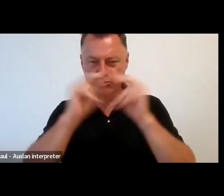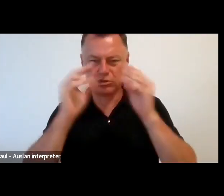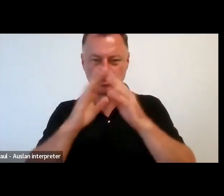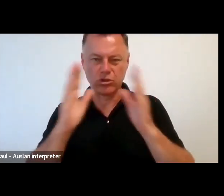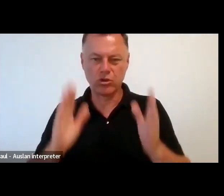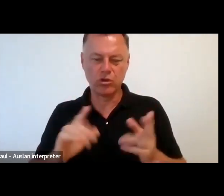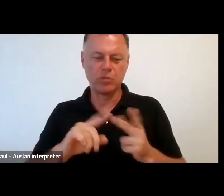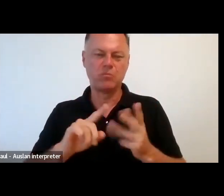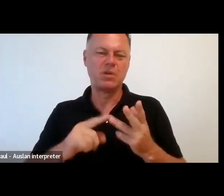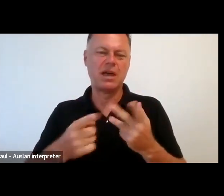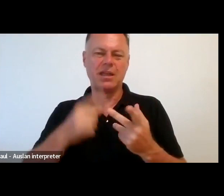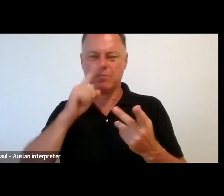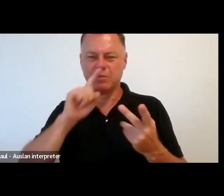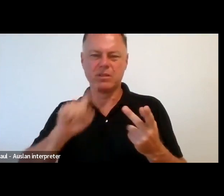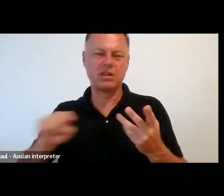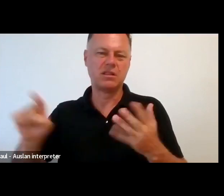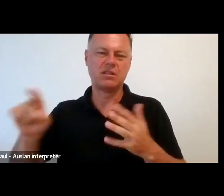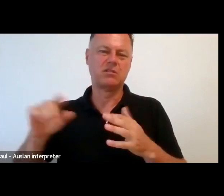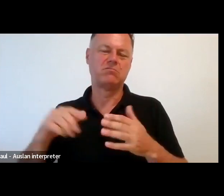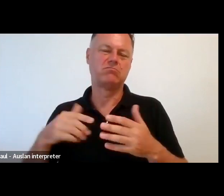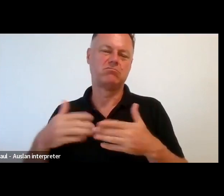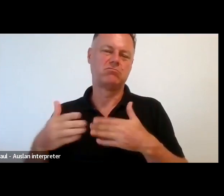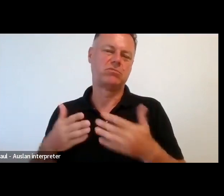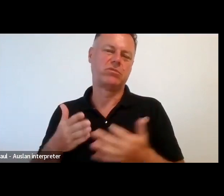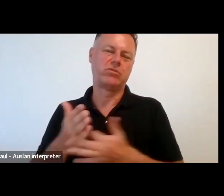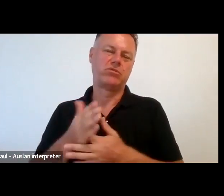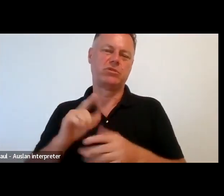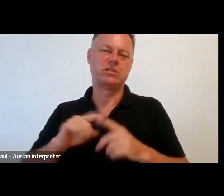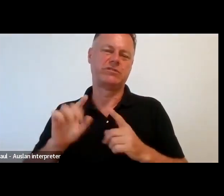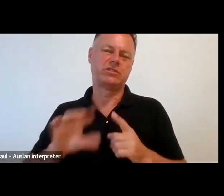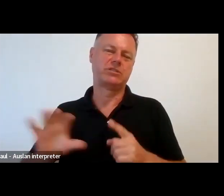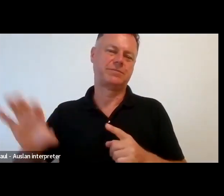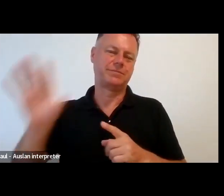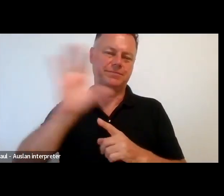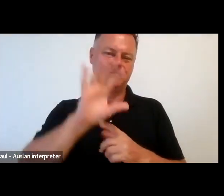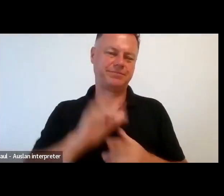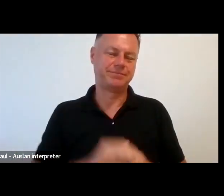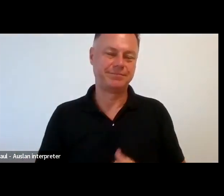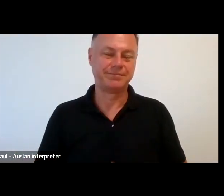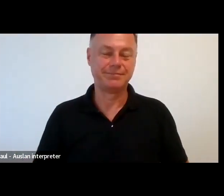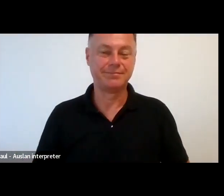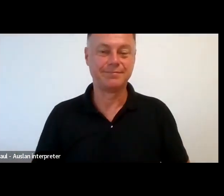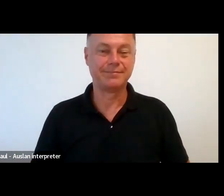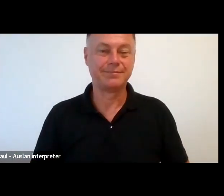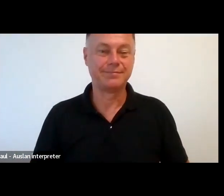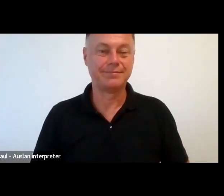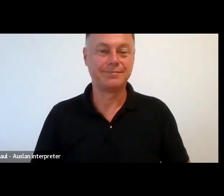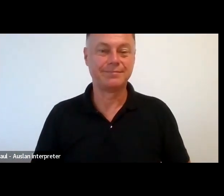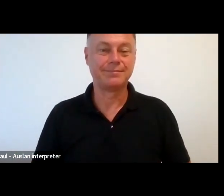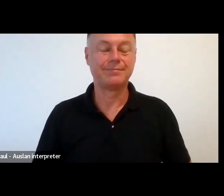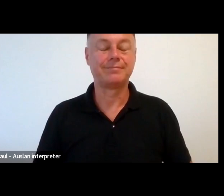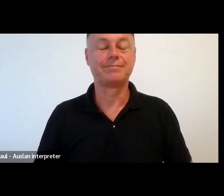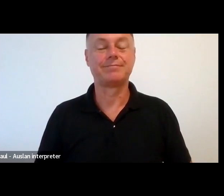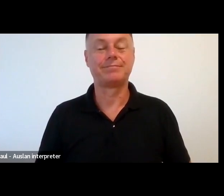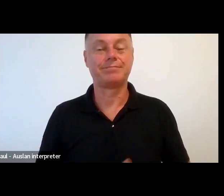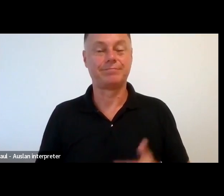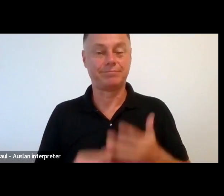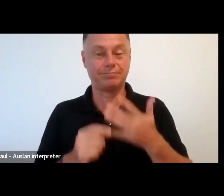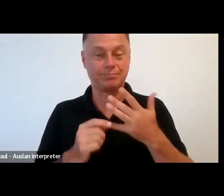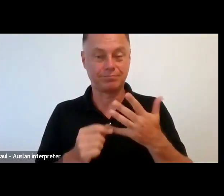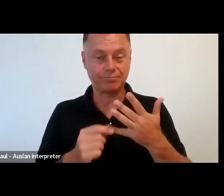for other reasons, as organised through testing centres when available. We also know that, of